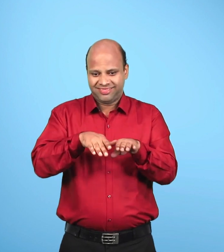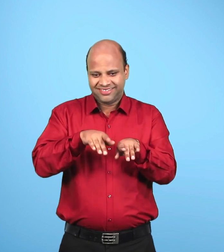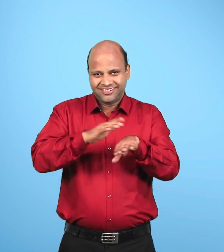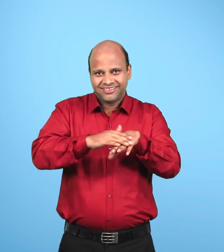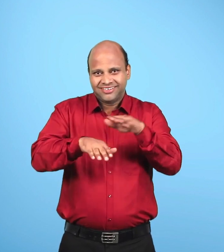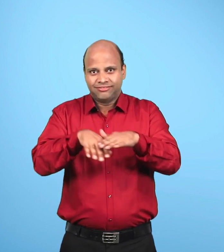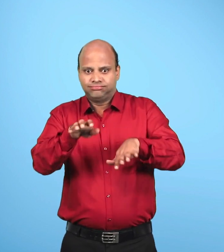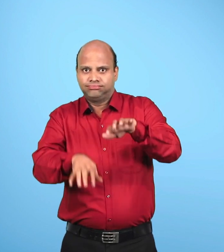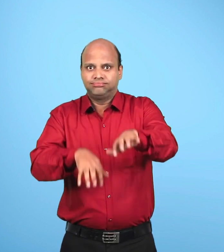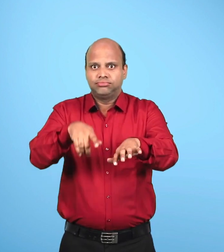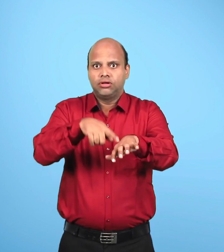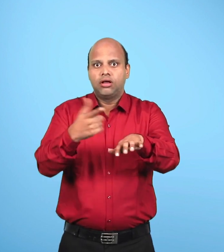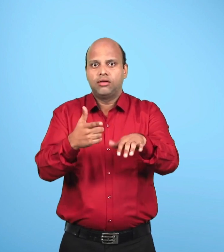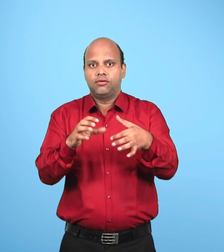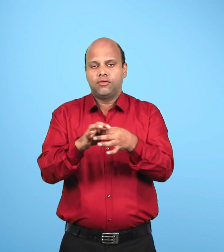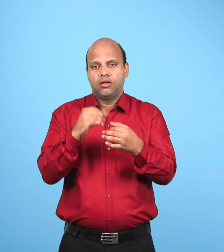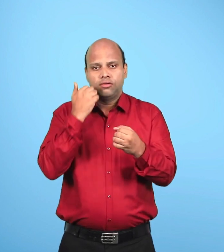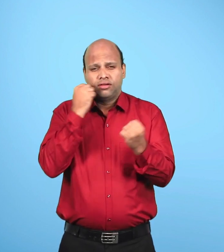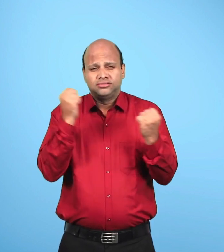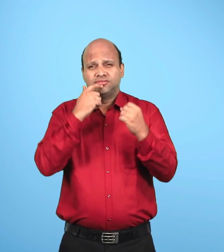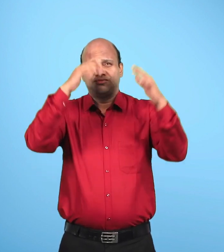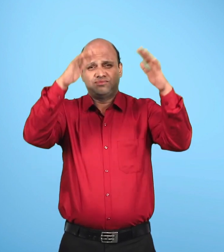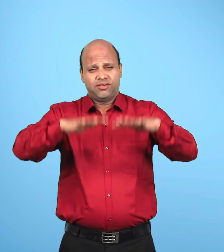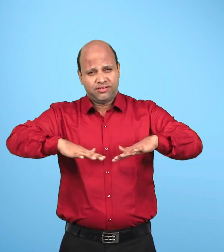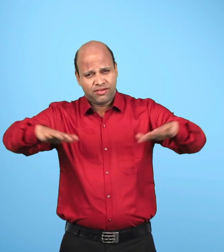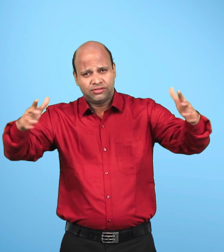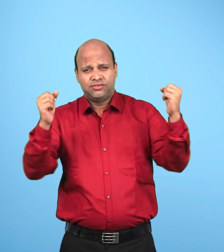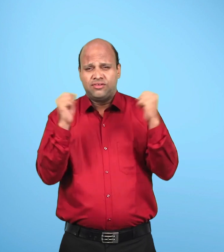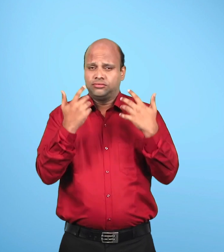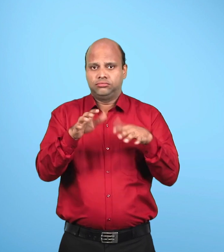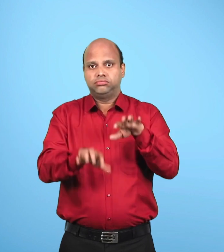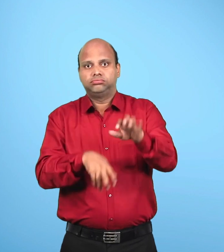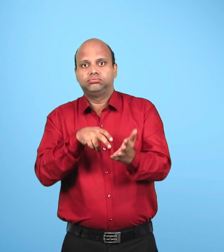This protects its feet from the cold when it walks on the snow.